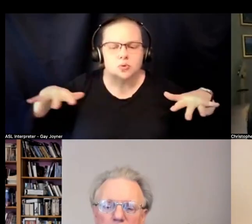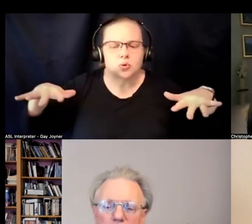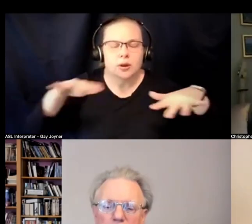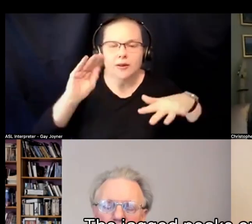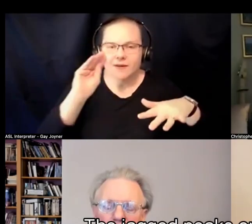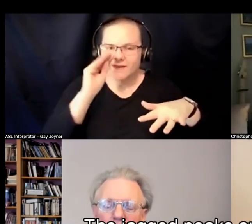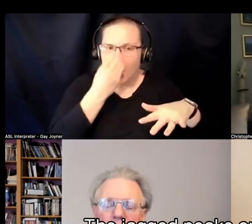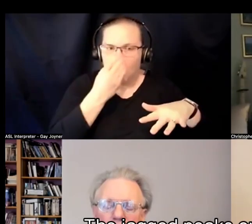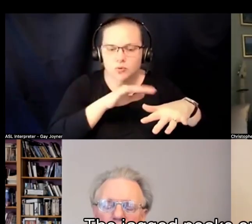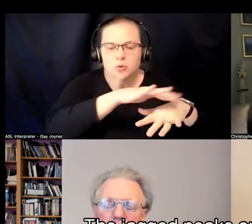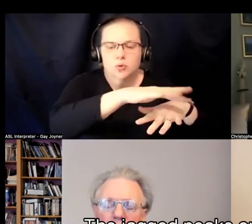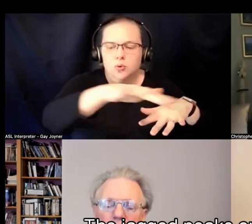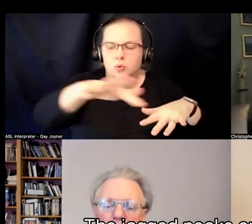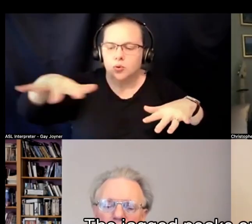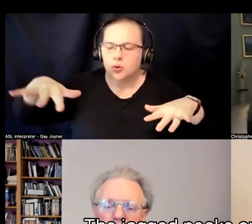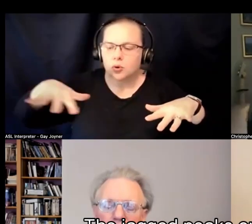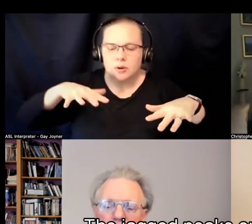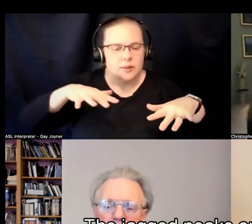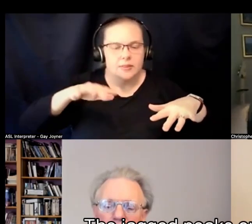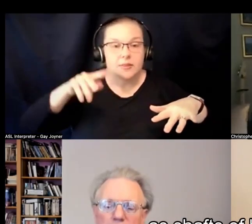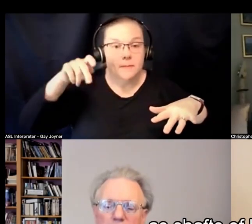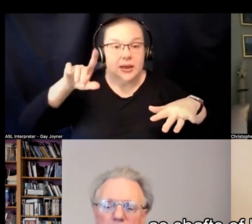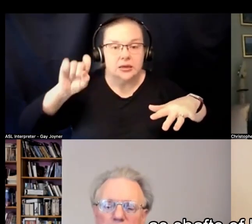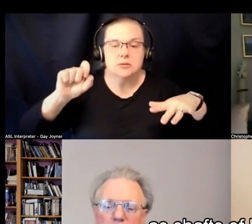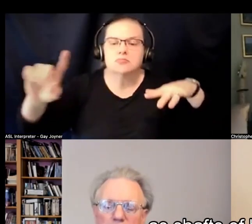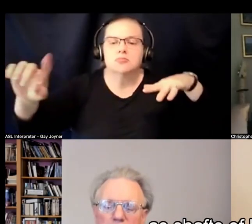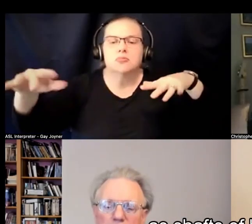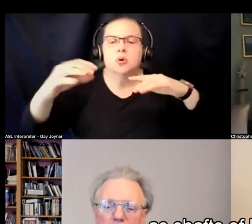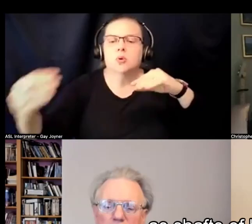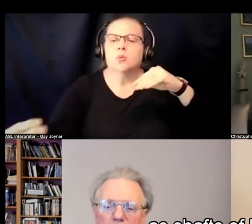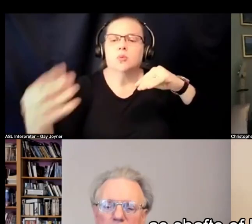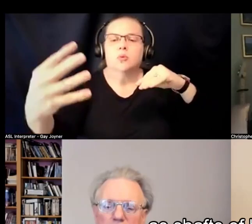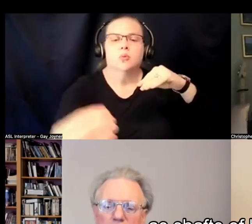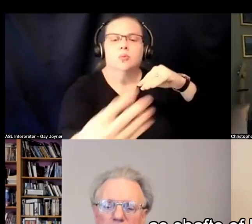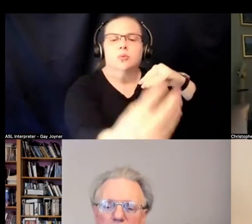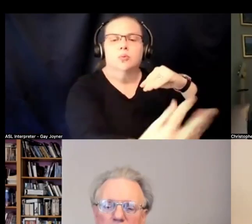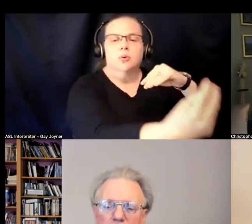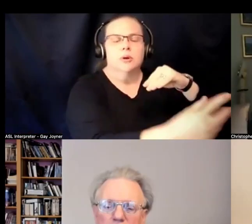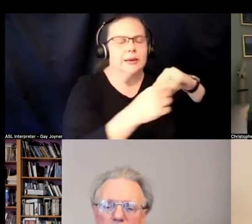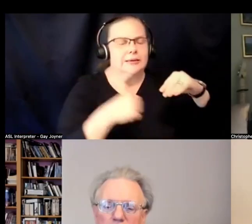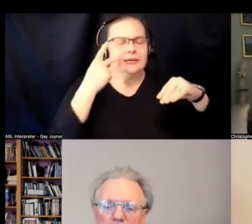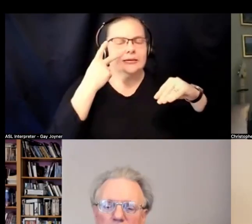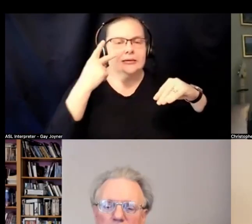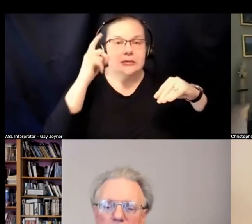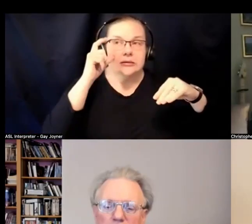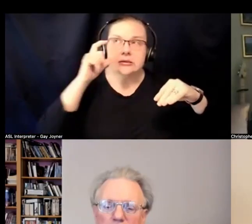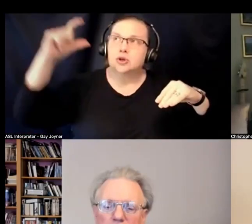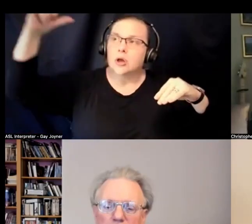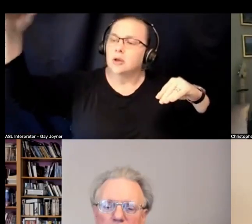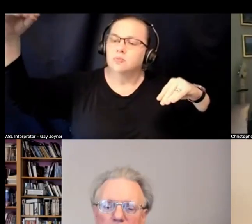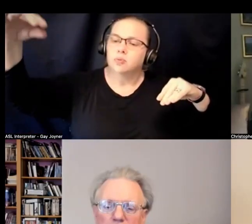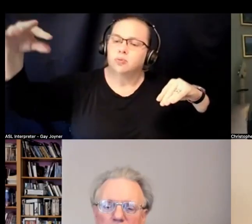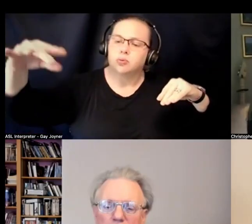wildflowers. The jagged peaks on the other side punctured the horizon as shafts of brilliant late spring sunshine angled through the